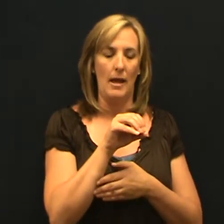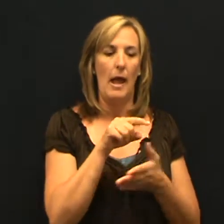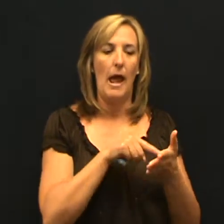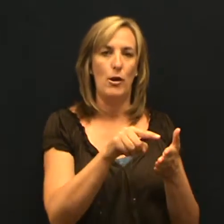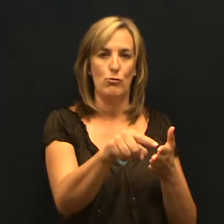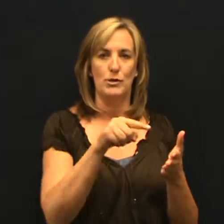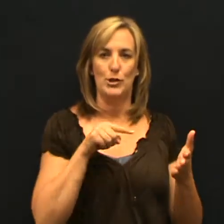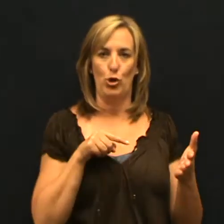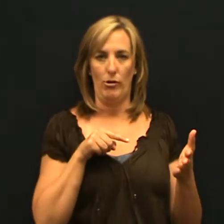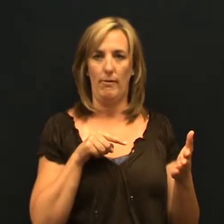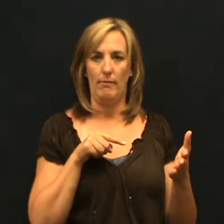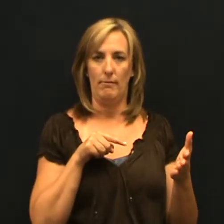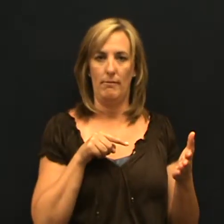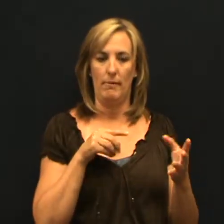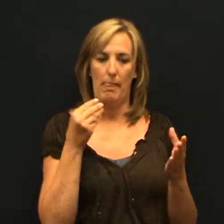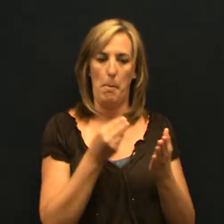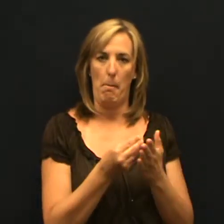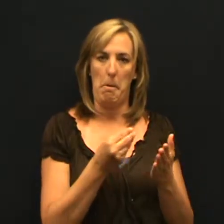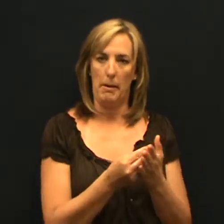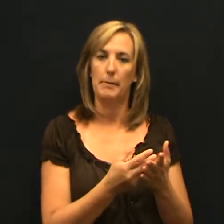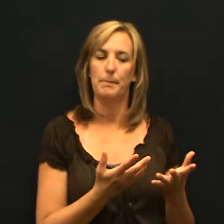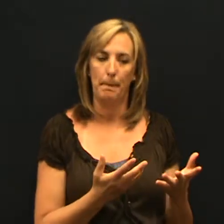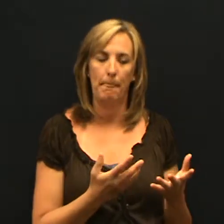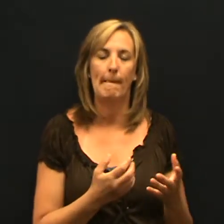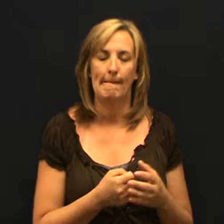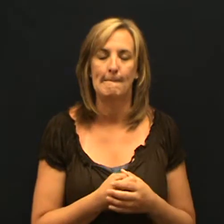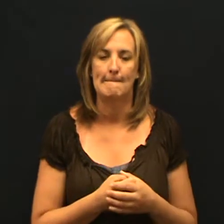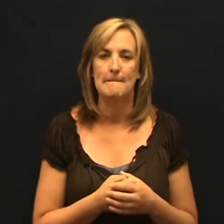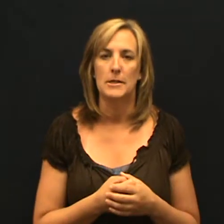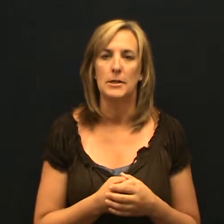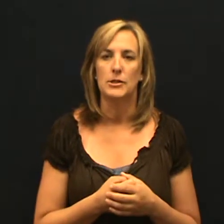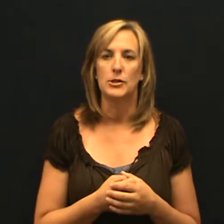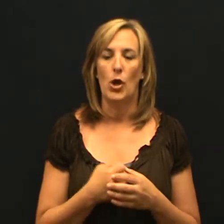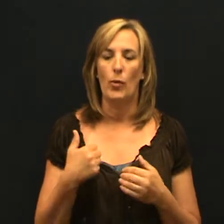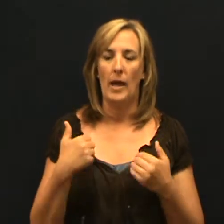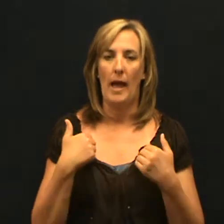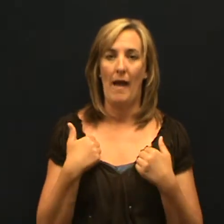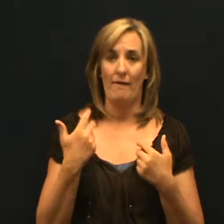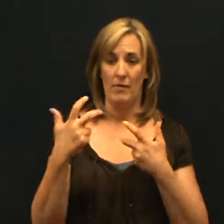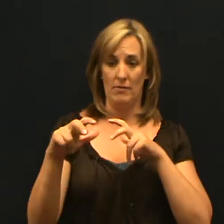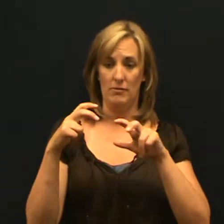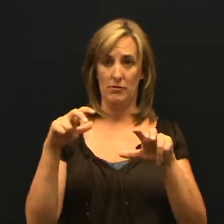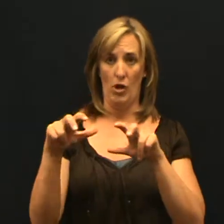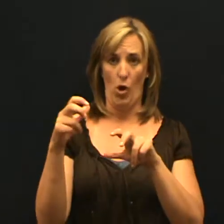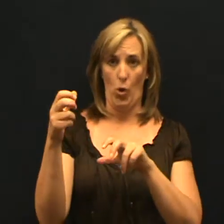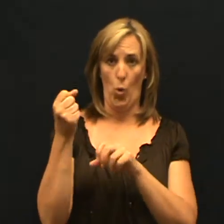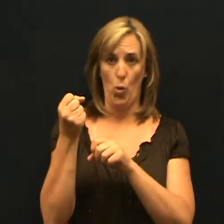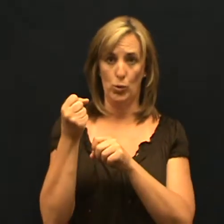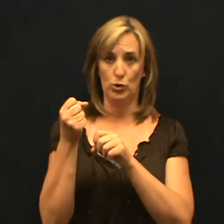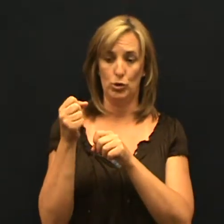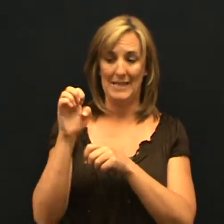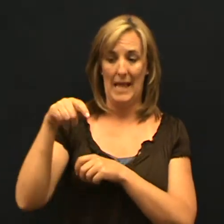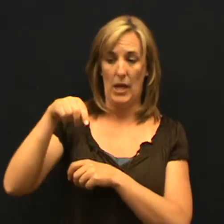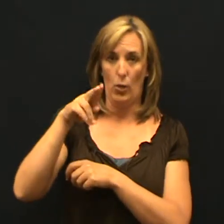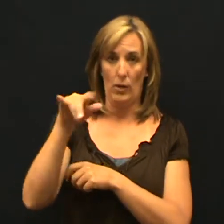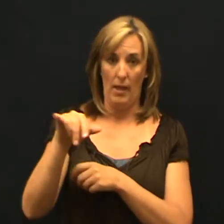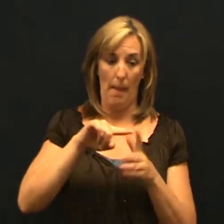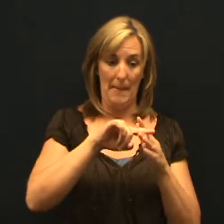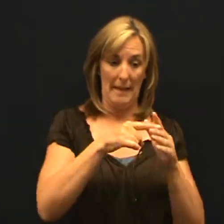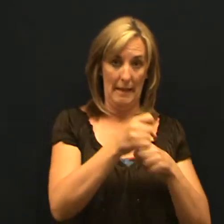divided by our average stockholders' equity. So we take stockholders' equity at the beginning of the year, stockholders' equity at the end of the year,